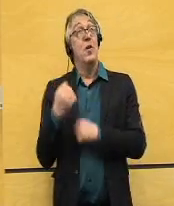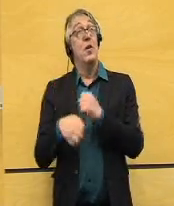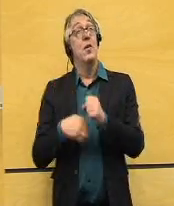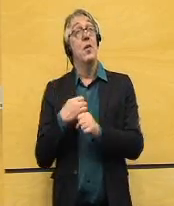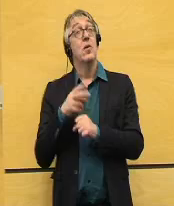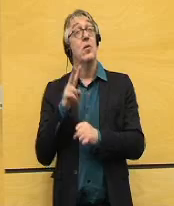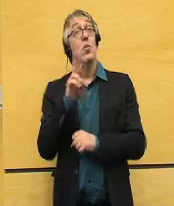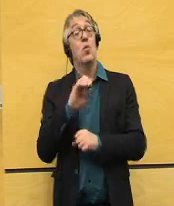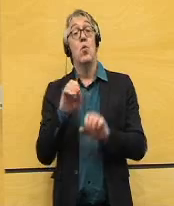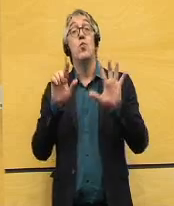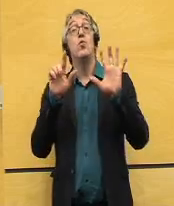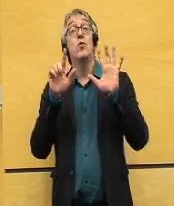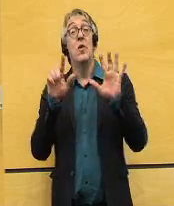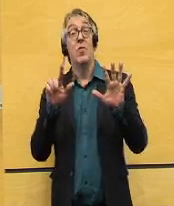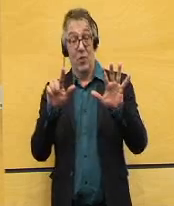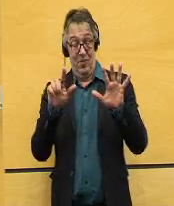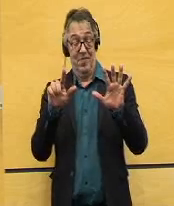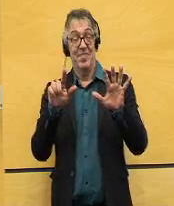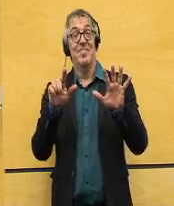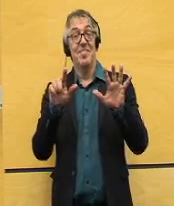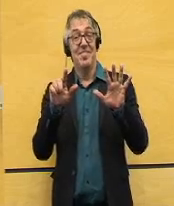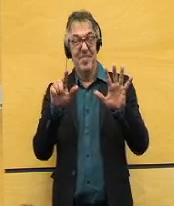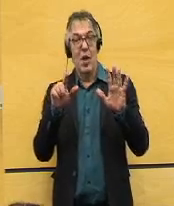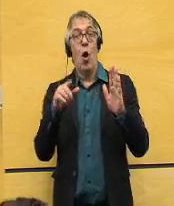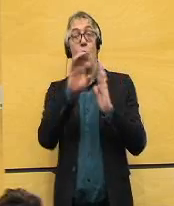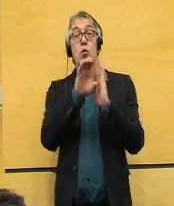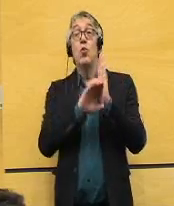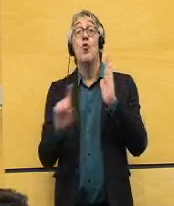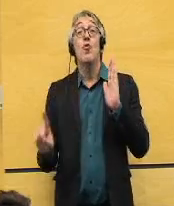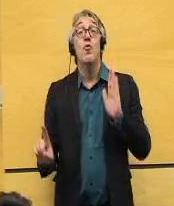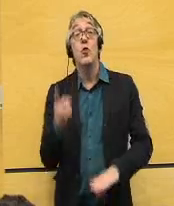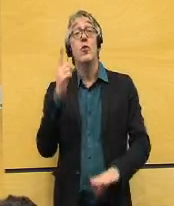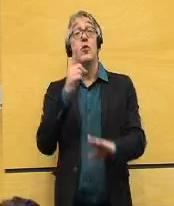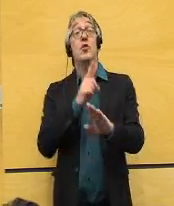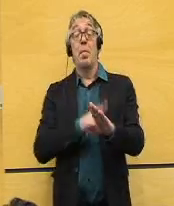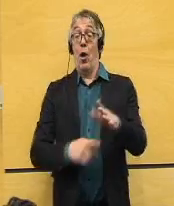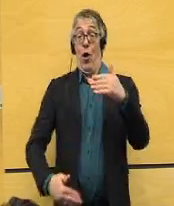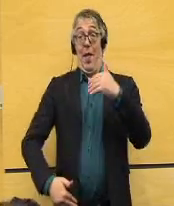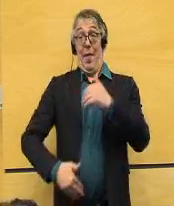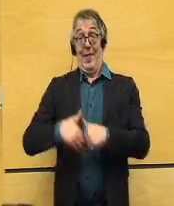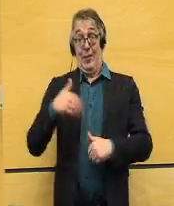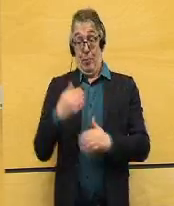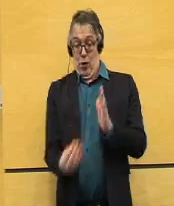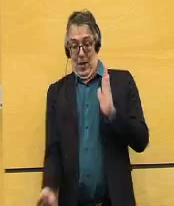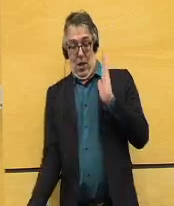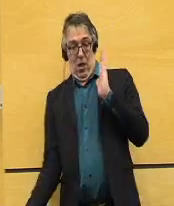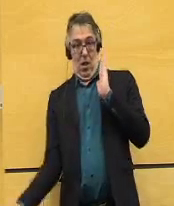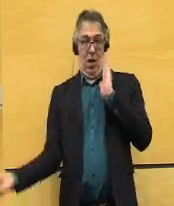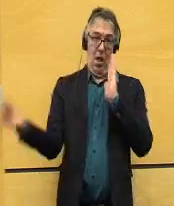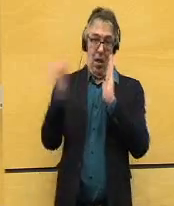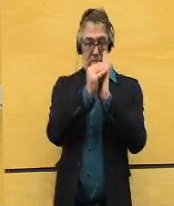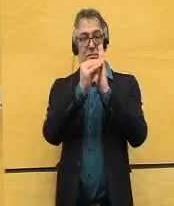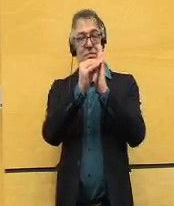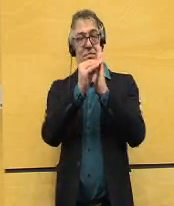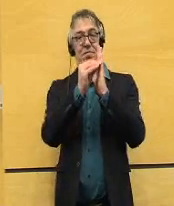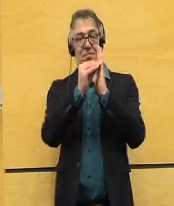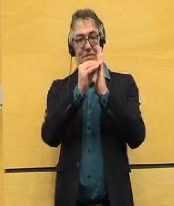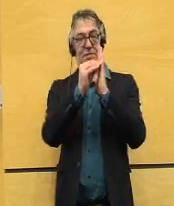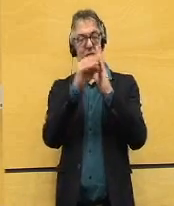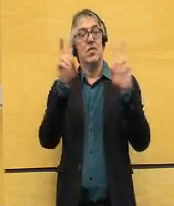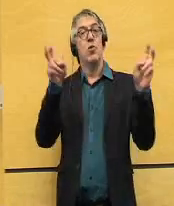2007 with a specific article referring to disability as one of the grounds